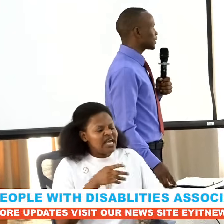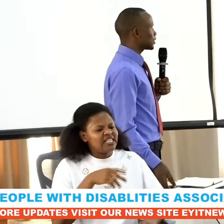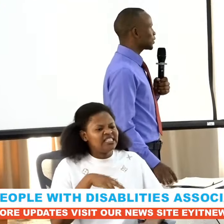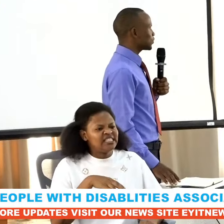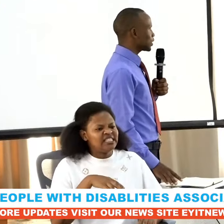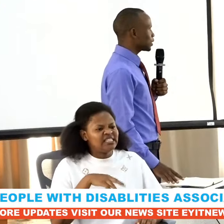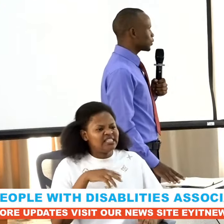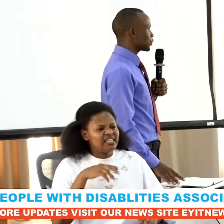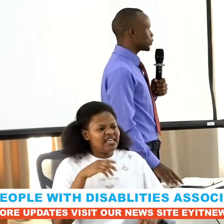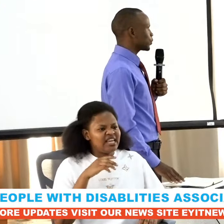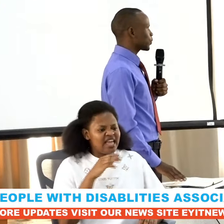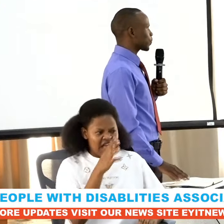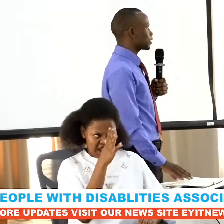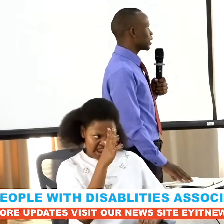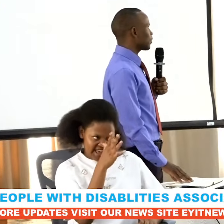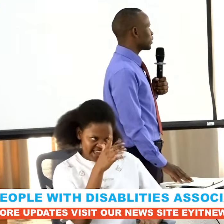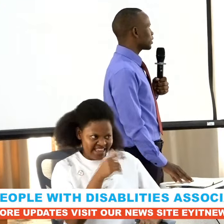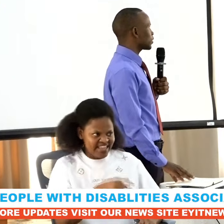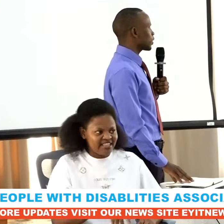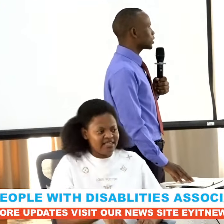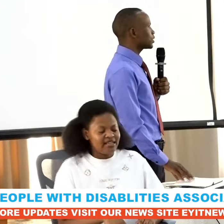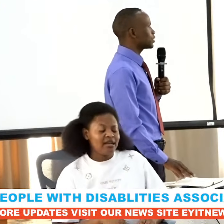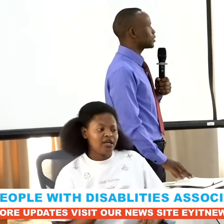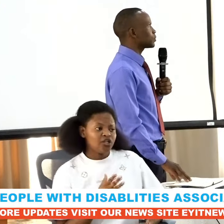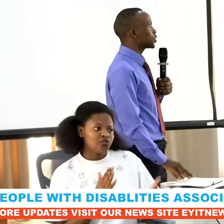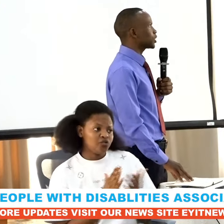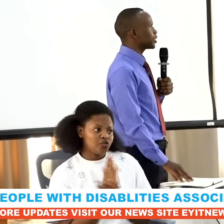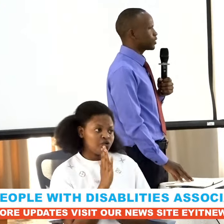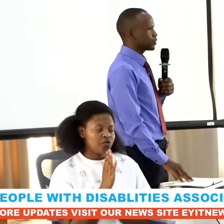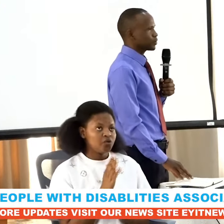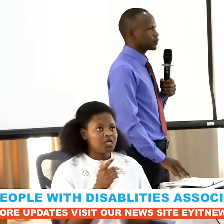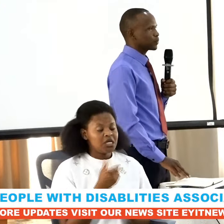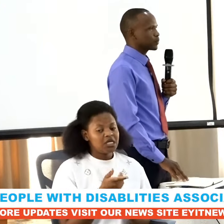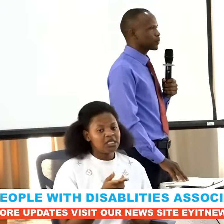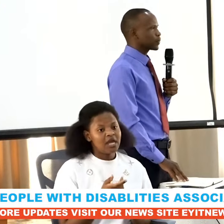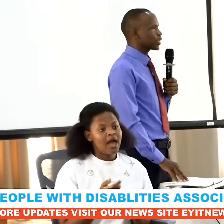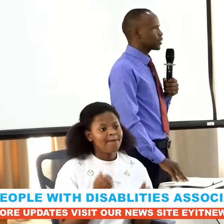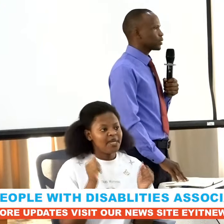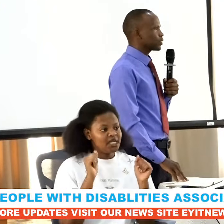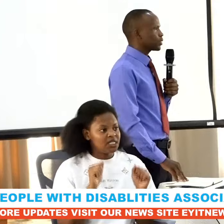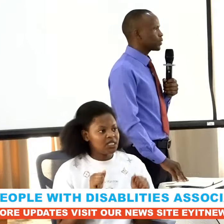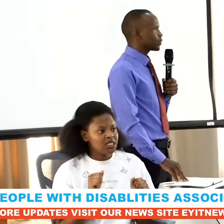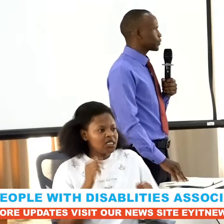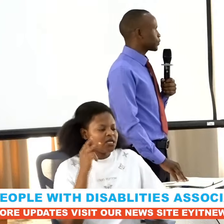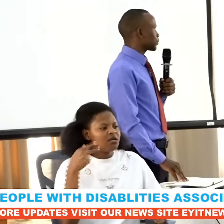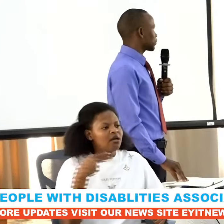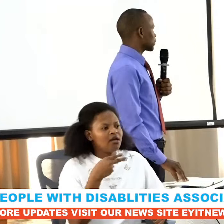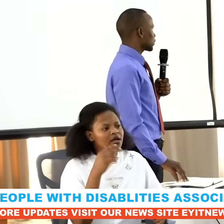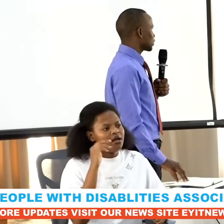Yeah, it is very true. It happened once in Busheng.